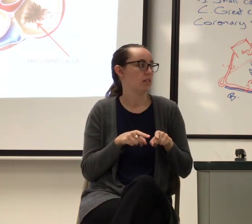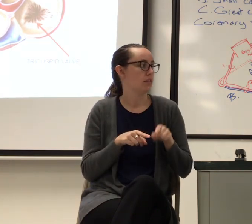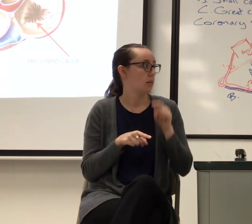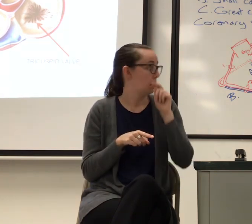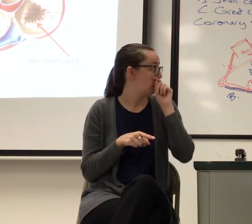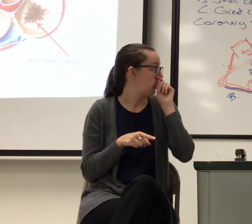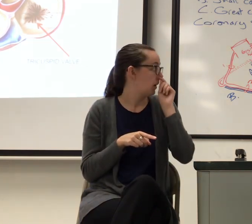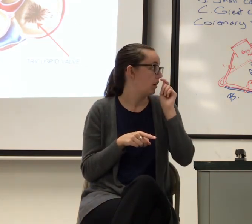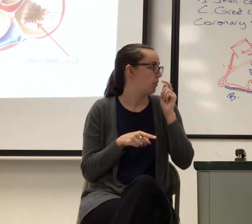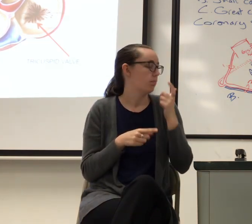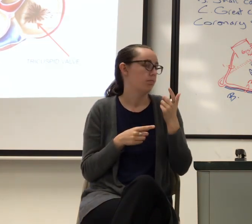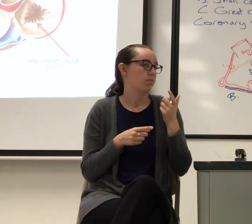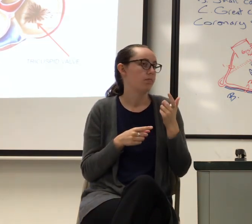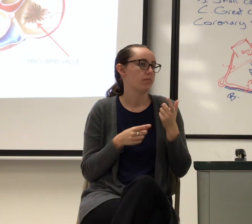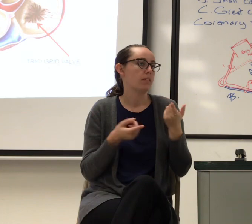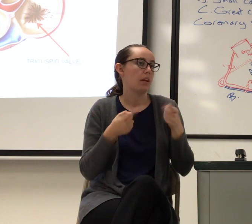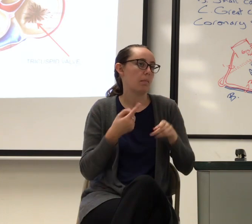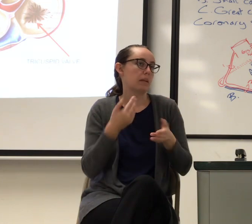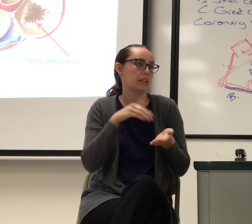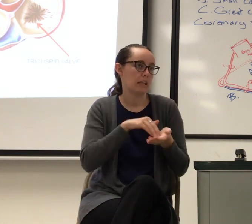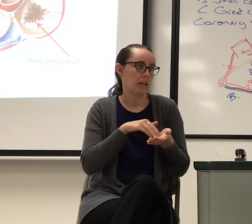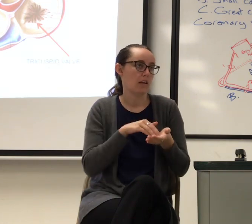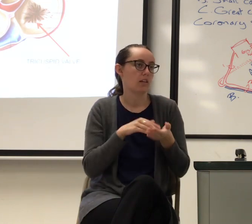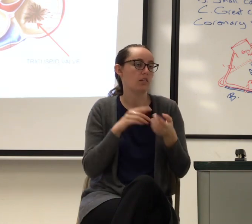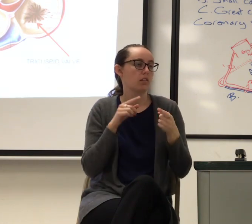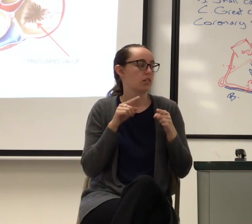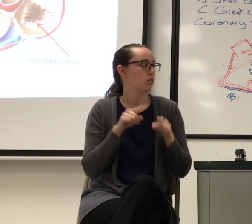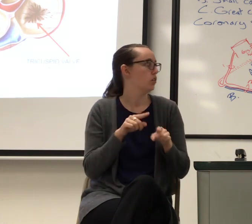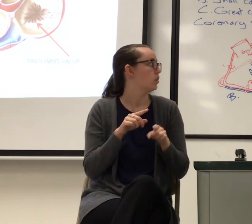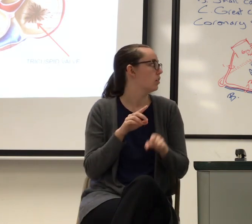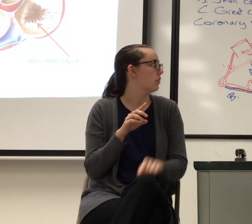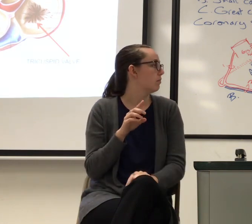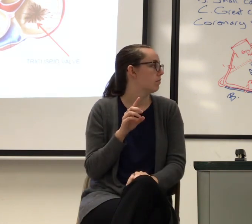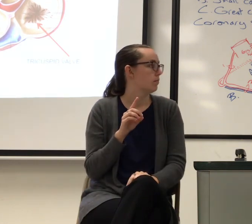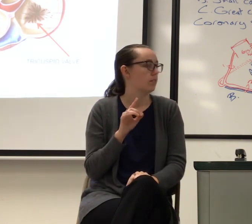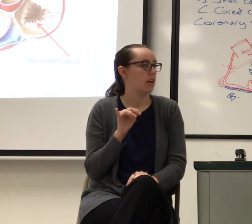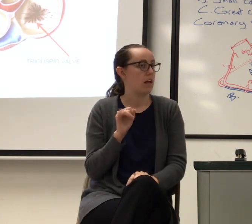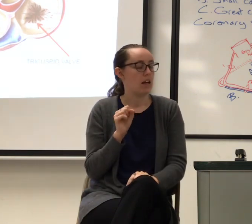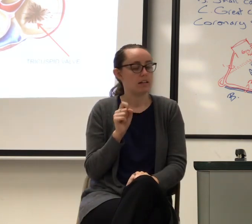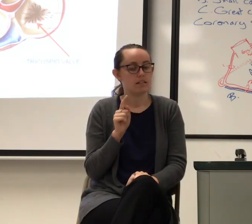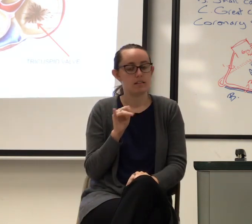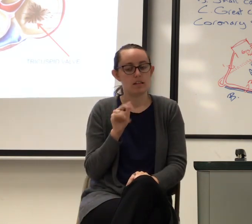is restored during diastole when the heart's relaxed.